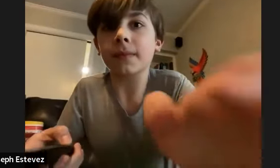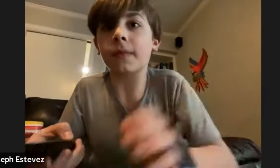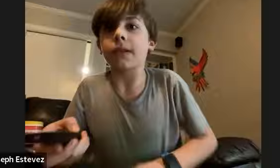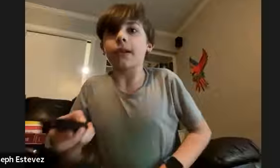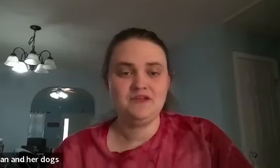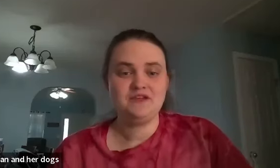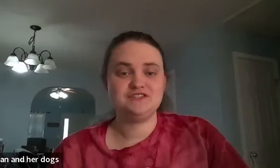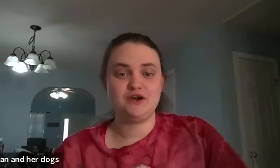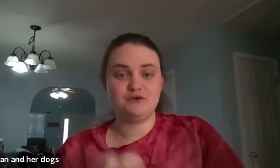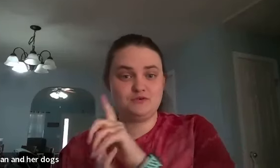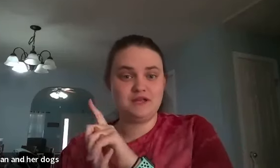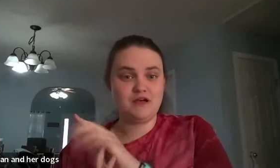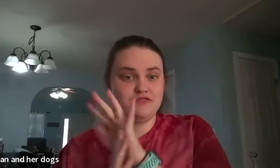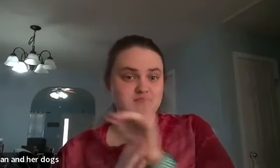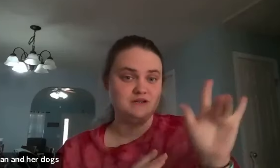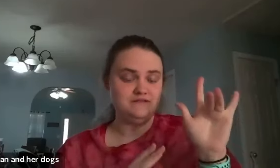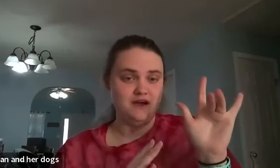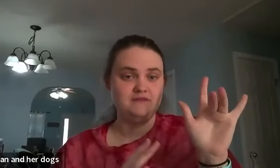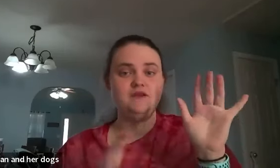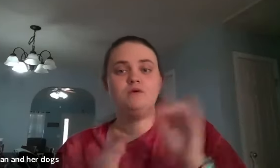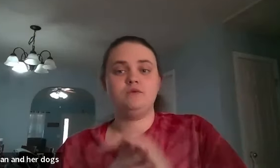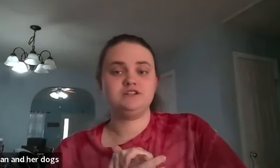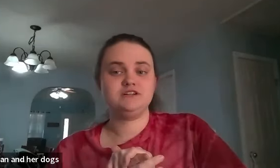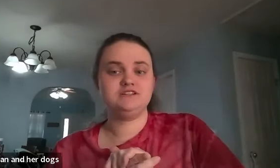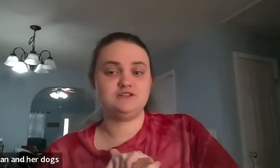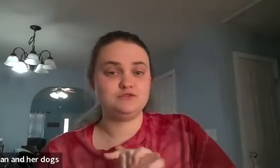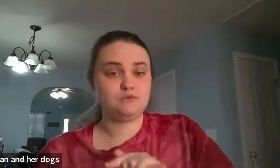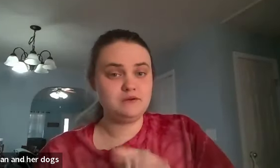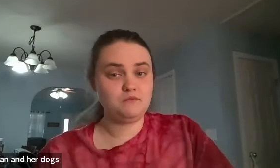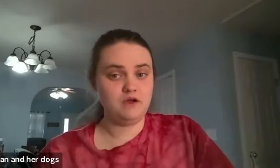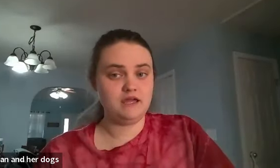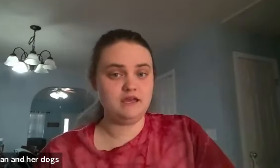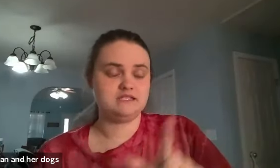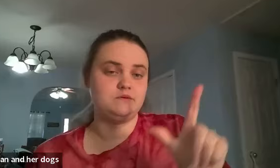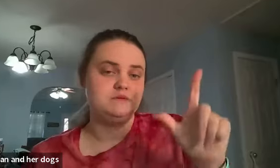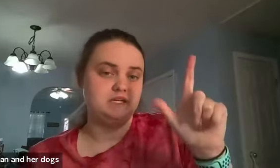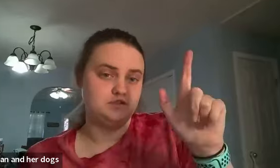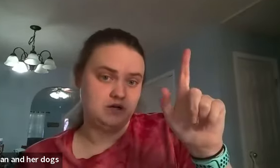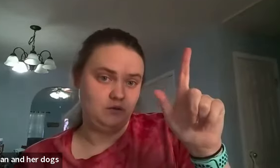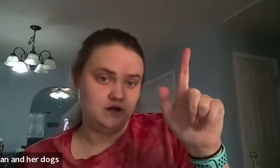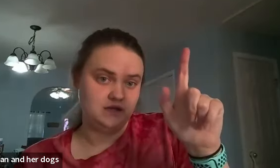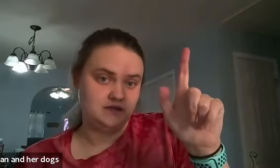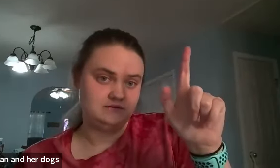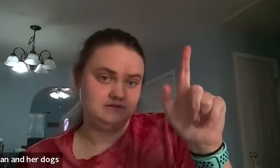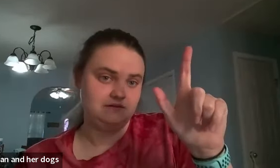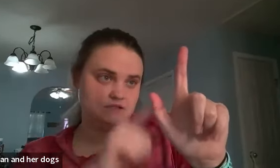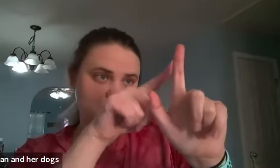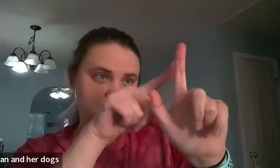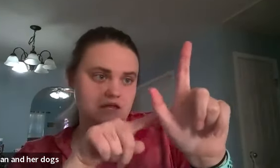Mm-hmm. Okay. So 21 through 25, what you're going to do. So 21 is going to be 21. It's